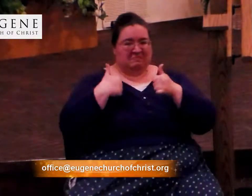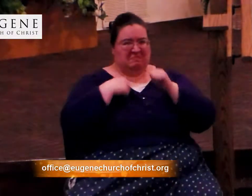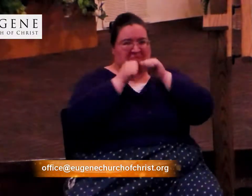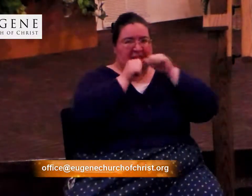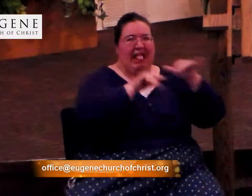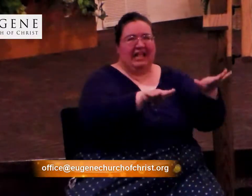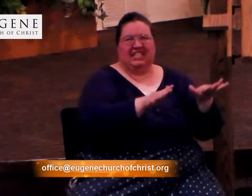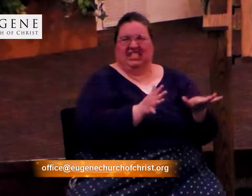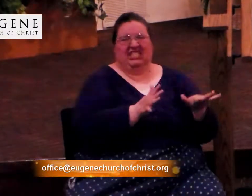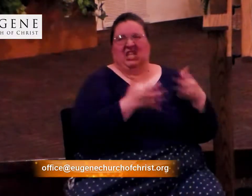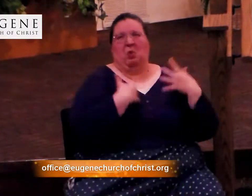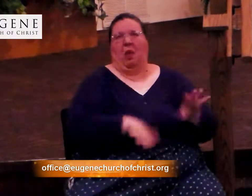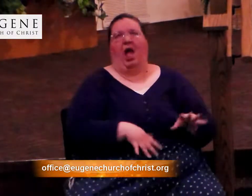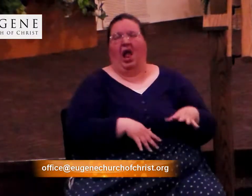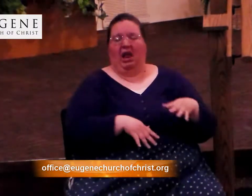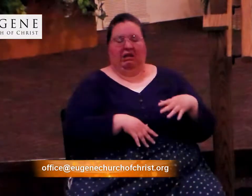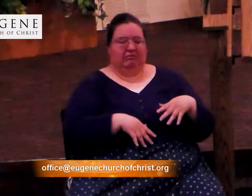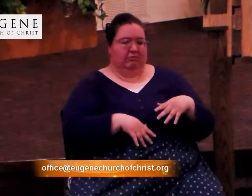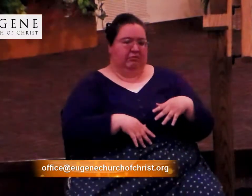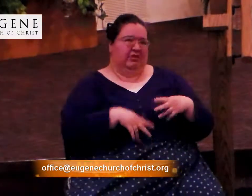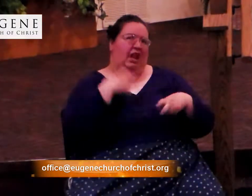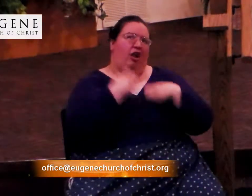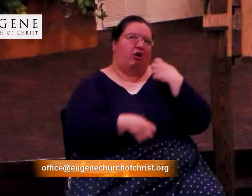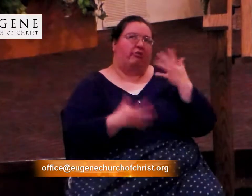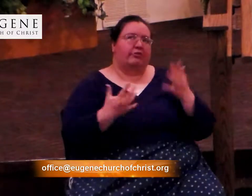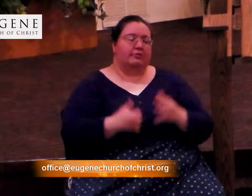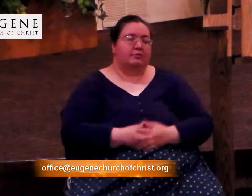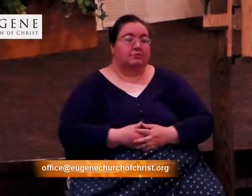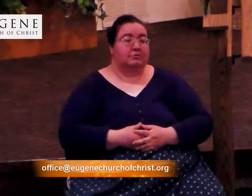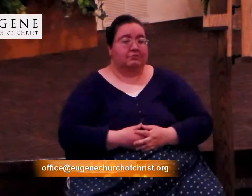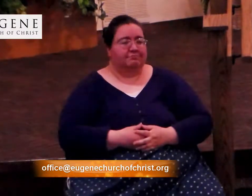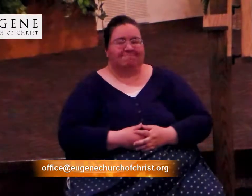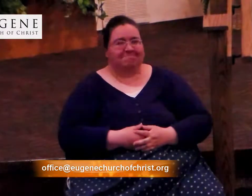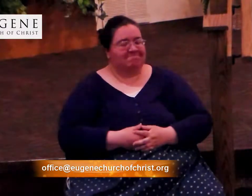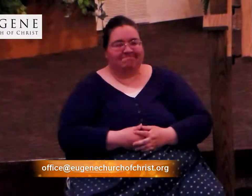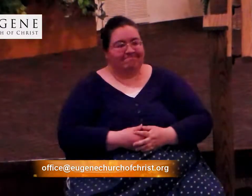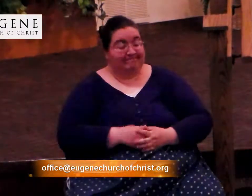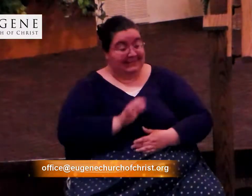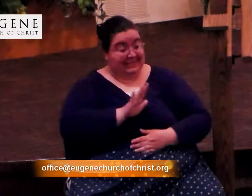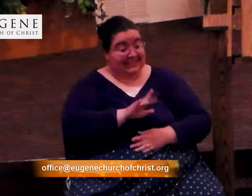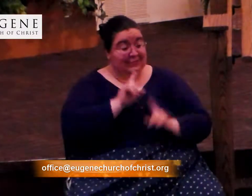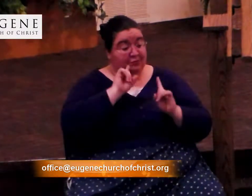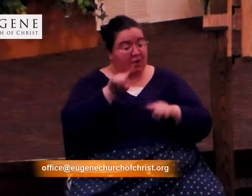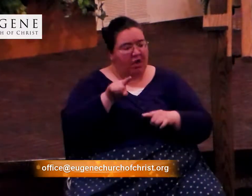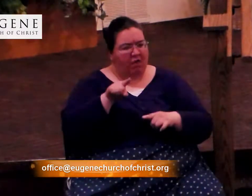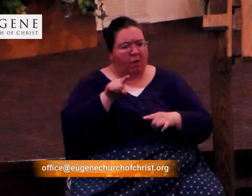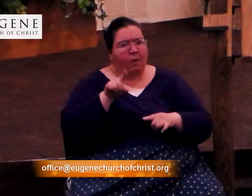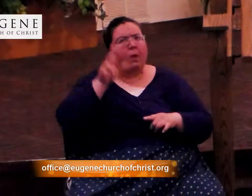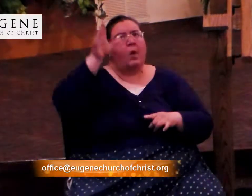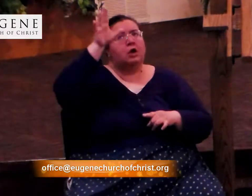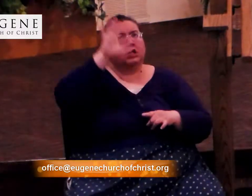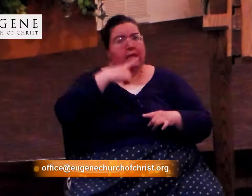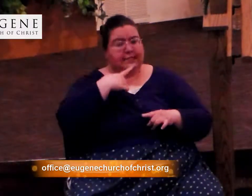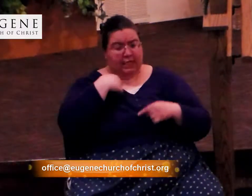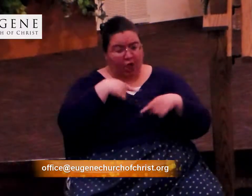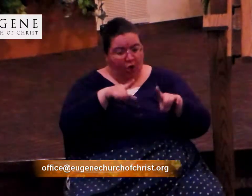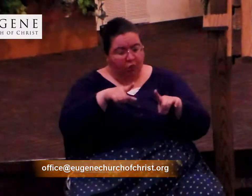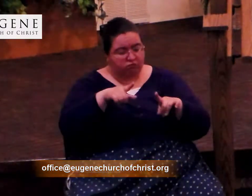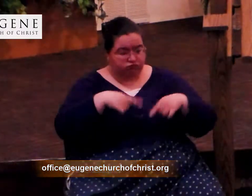trouble. His response is not all these different responses we might have. His response is, God said go, and so he went. And